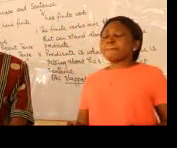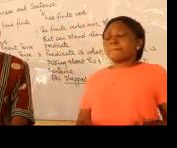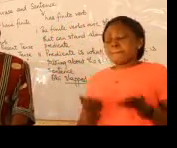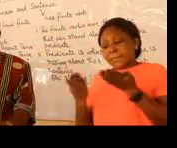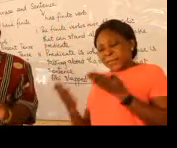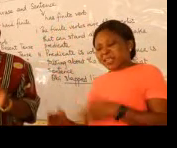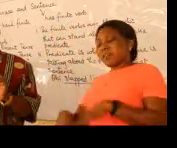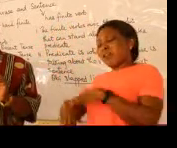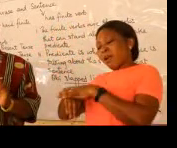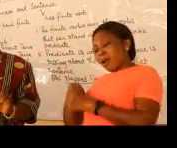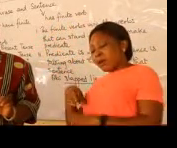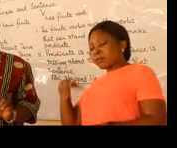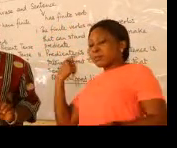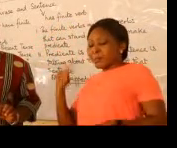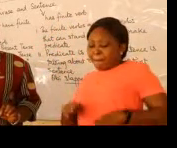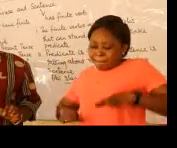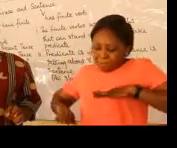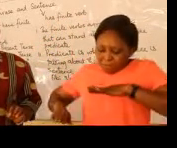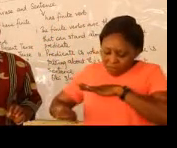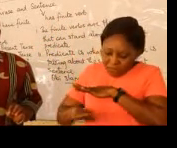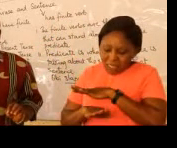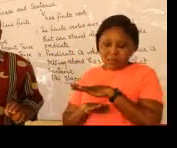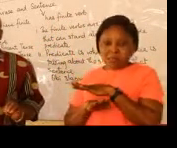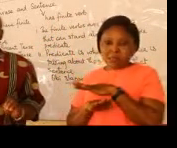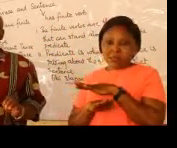extraction of the basic